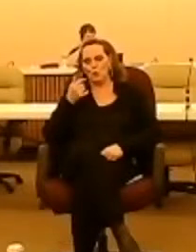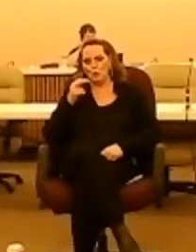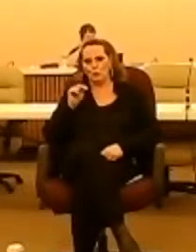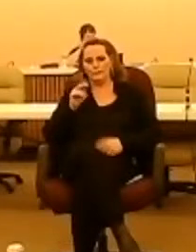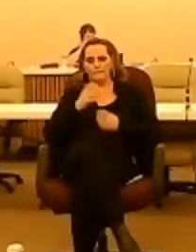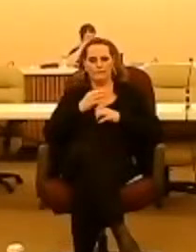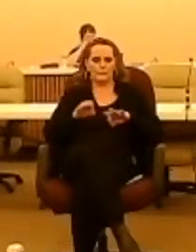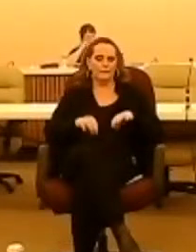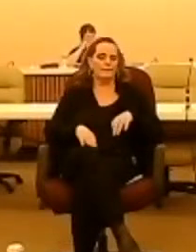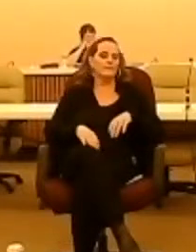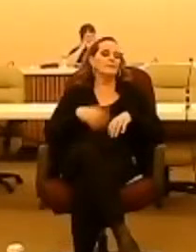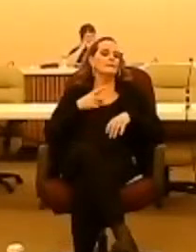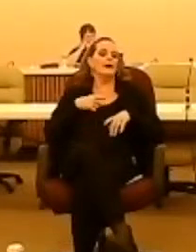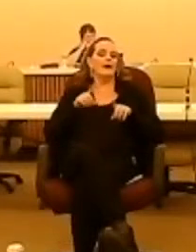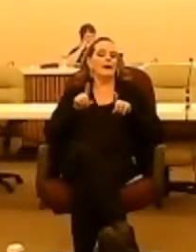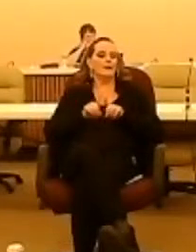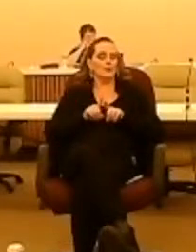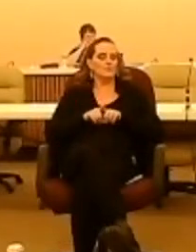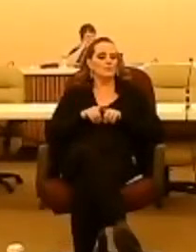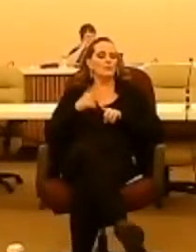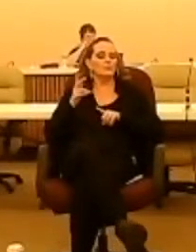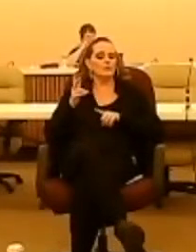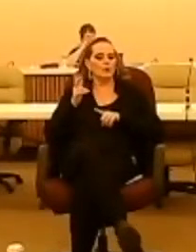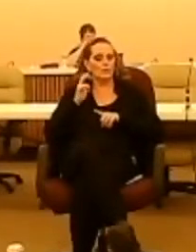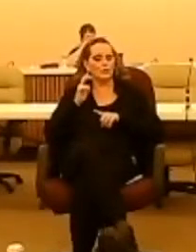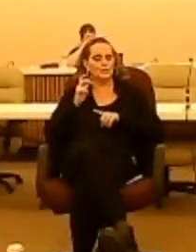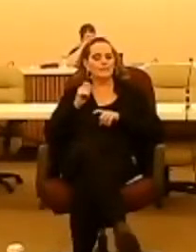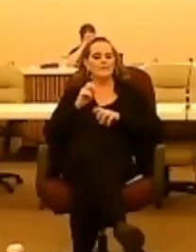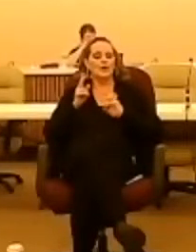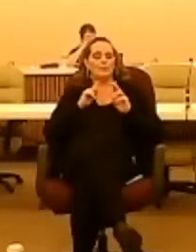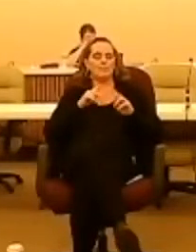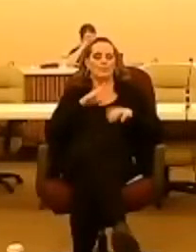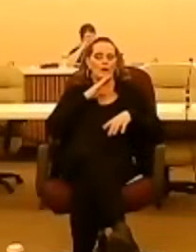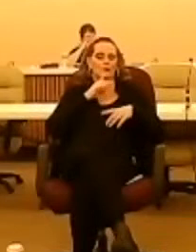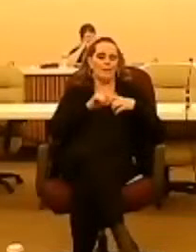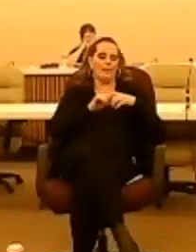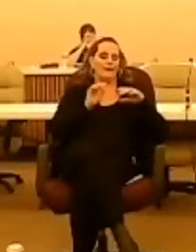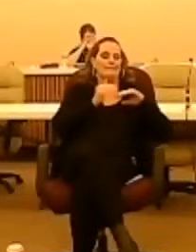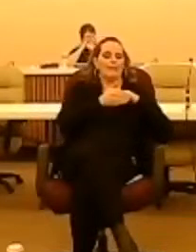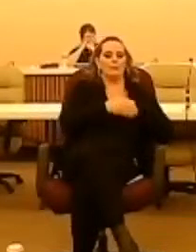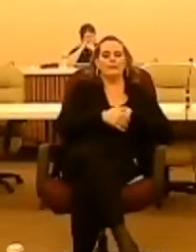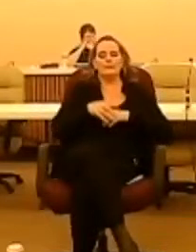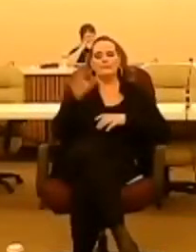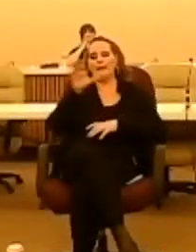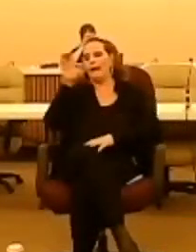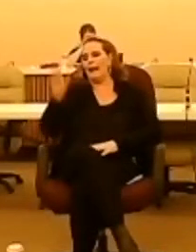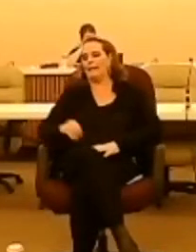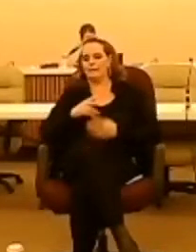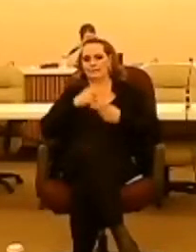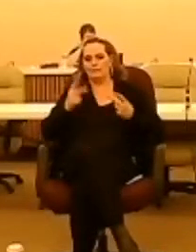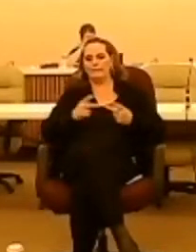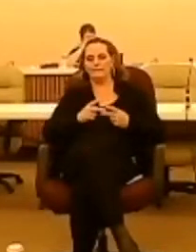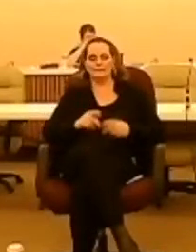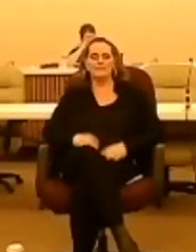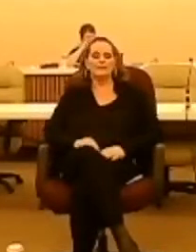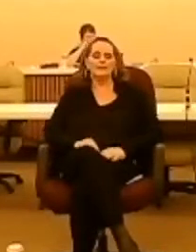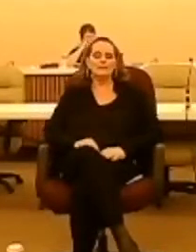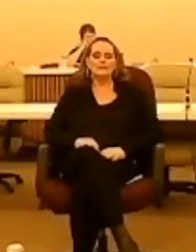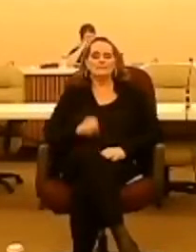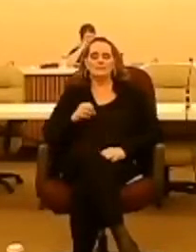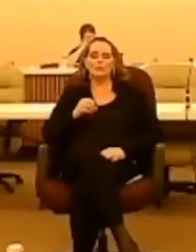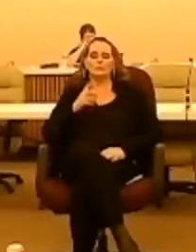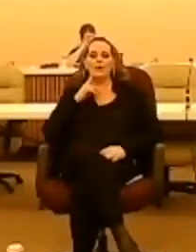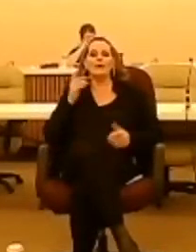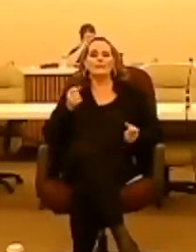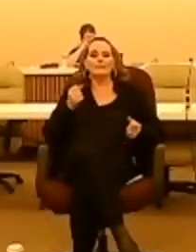about the Caribbean African place that's going to be opening up where Jelly Belly used to be near Frontier. So a lot of